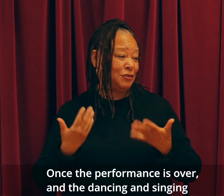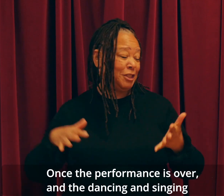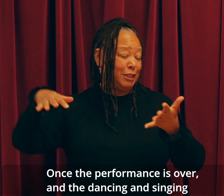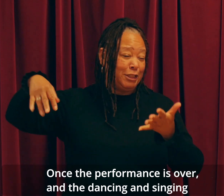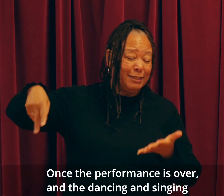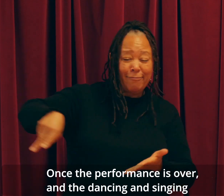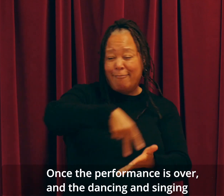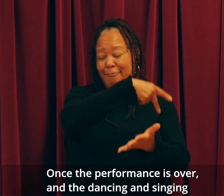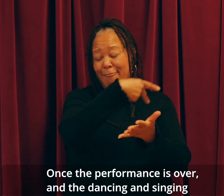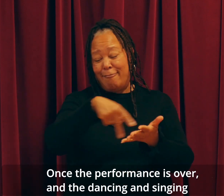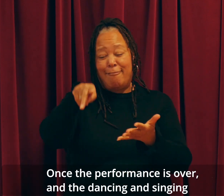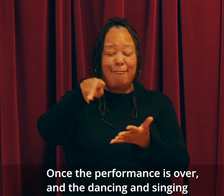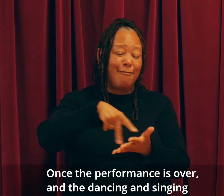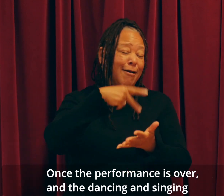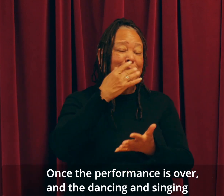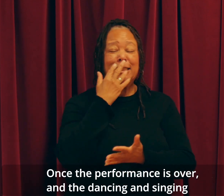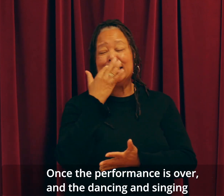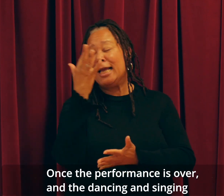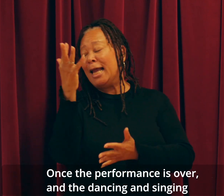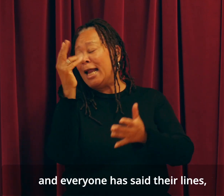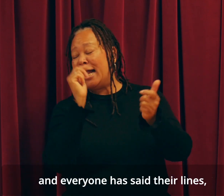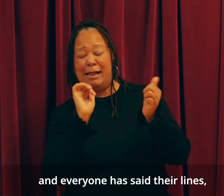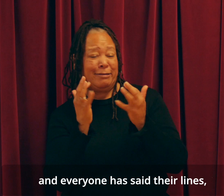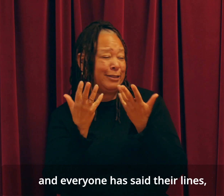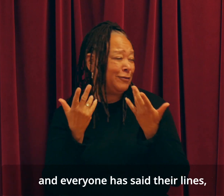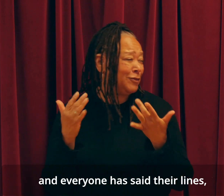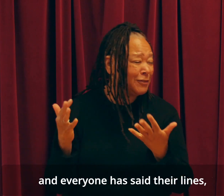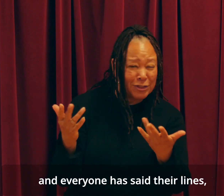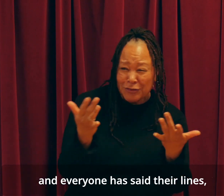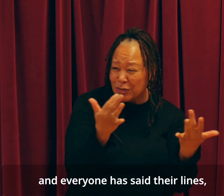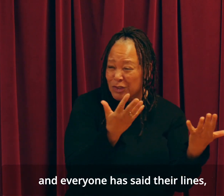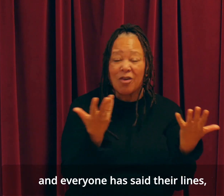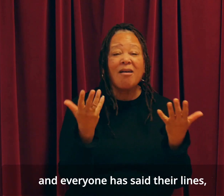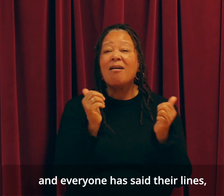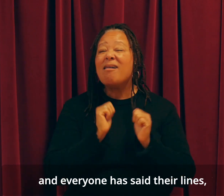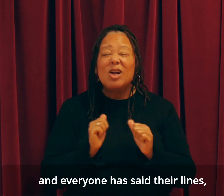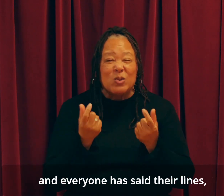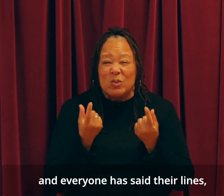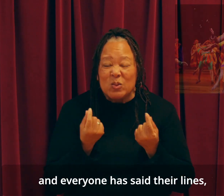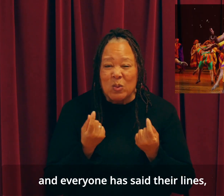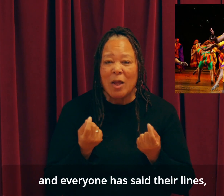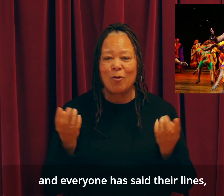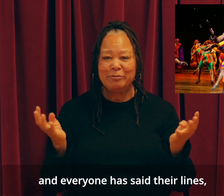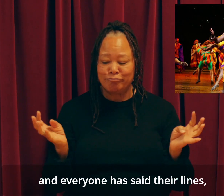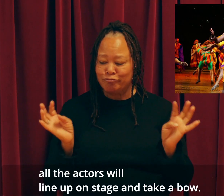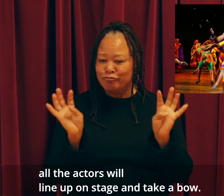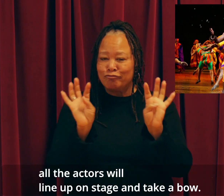Once the performance is over and the dancing and singing and everyone has said their lines, all of the actors will line